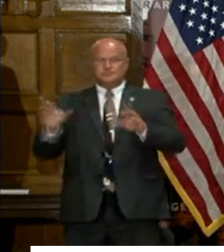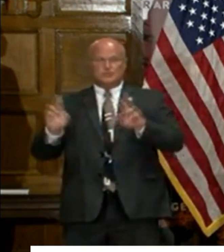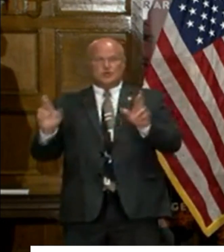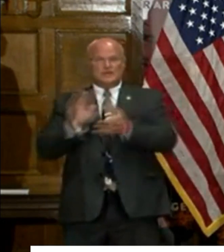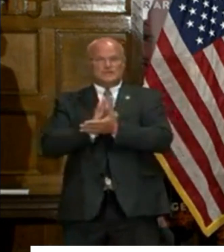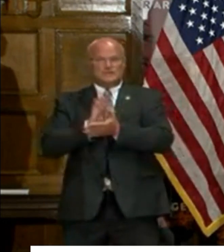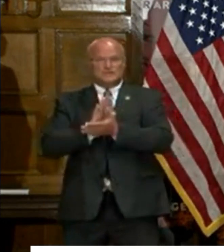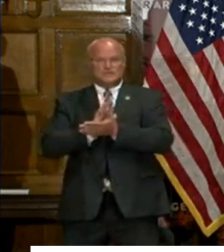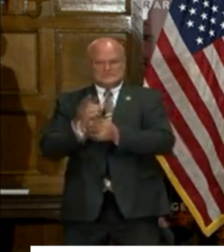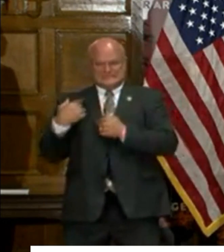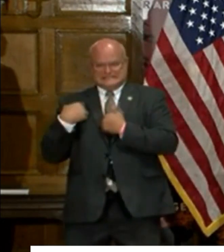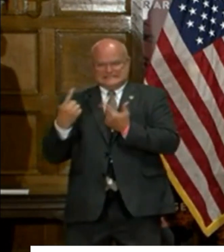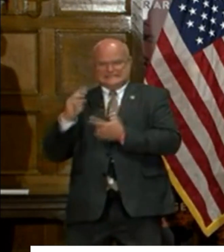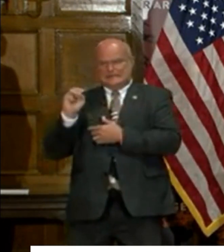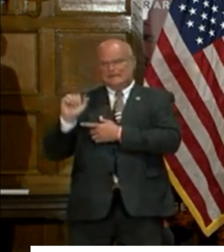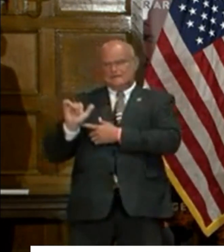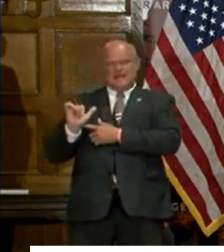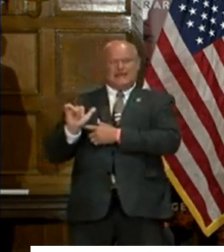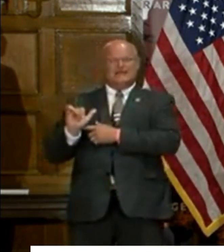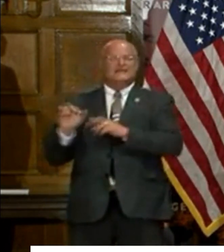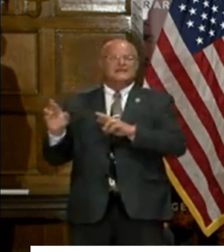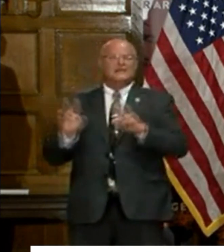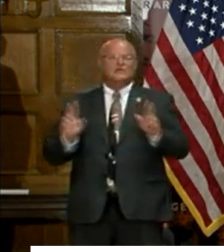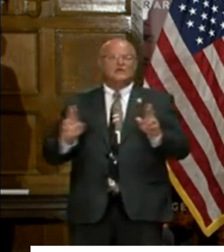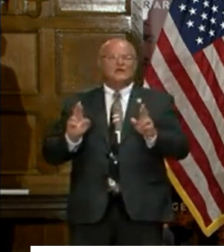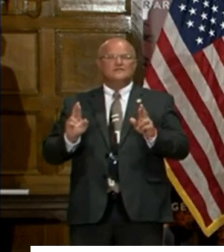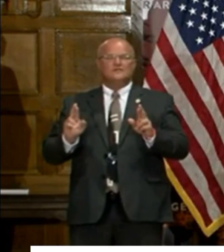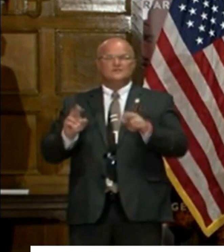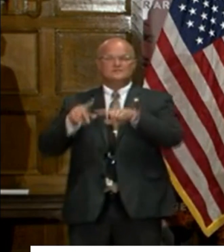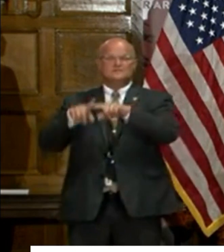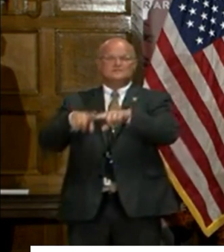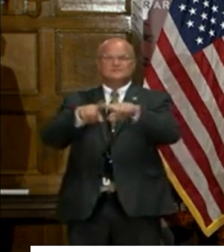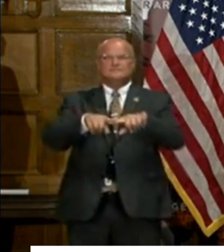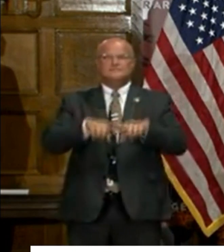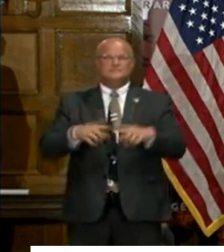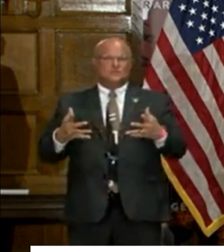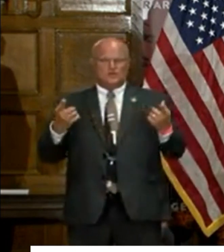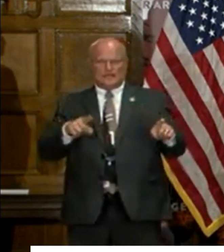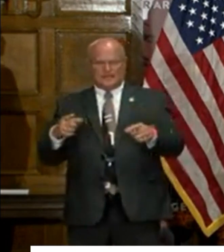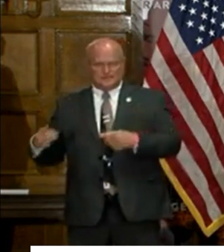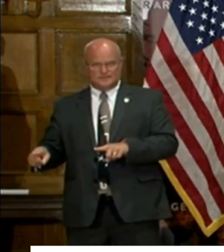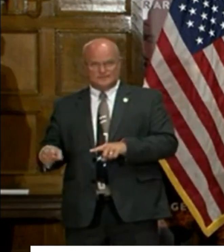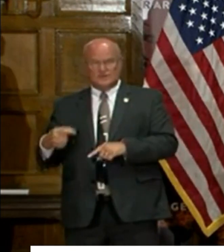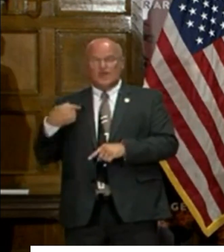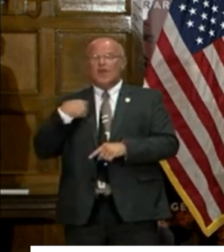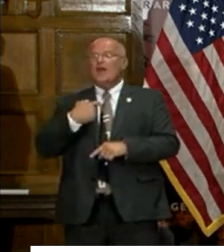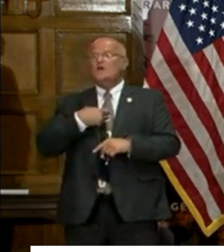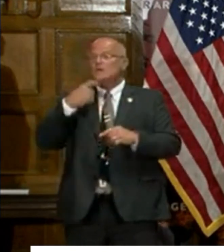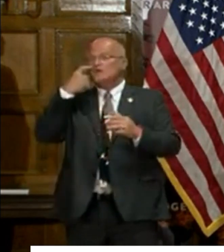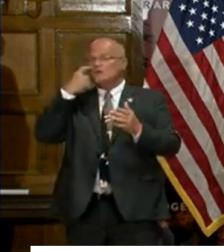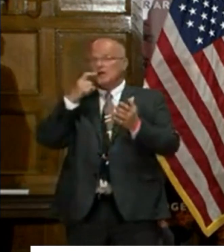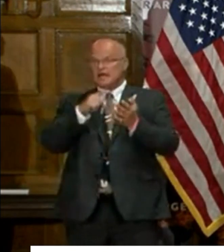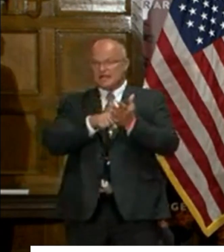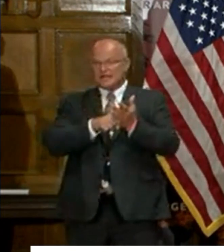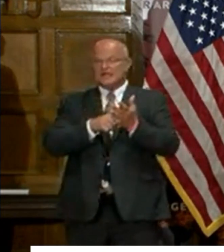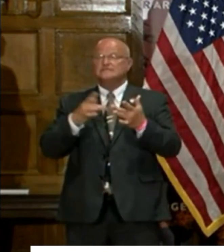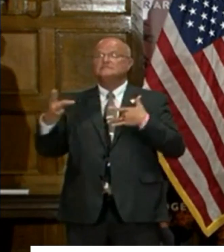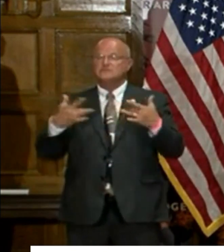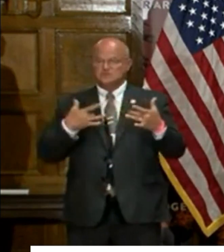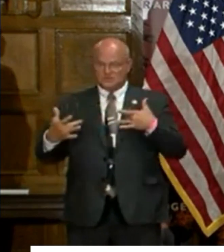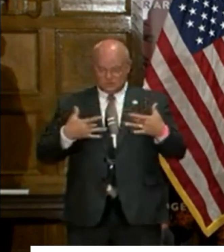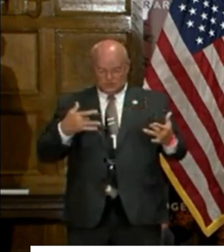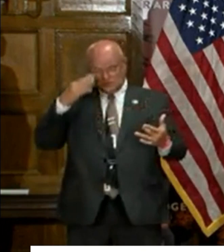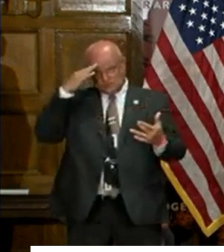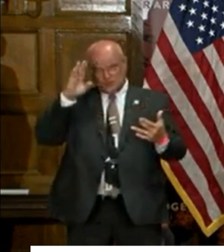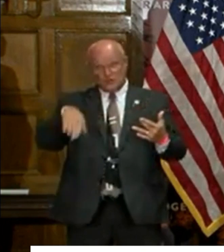schools since early May, preparing for all kinds of contingencies. And we recognize there are concerns.